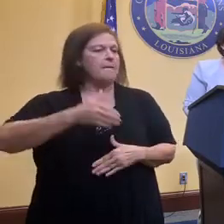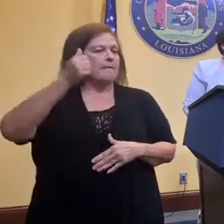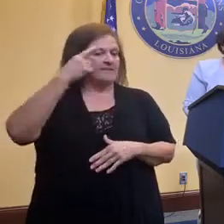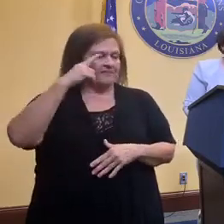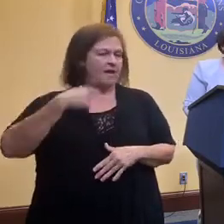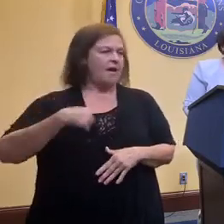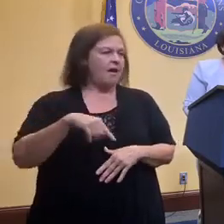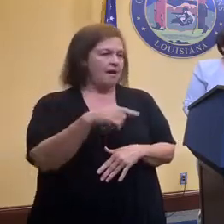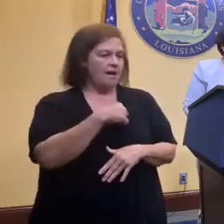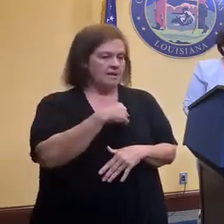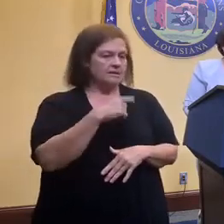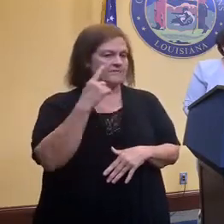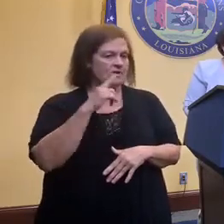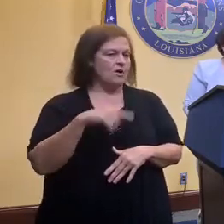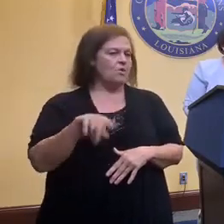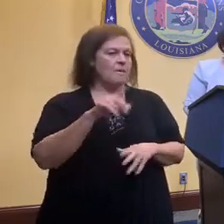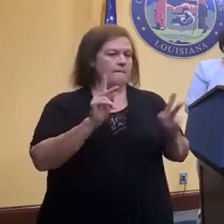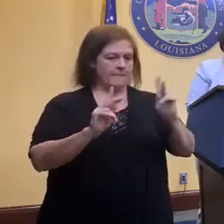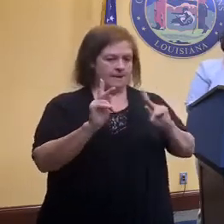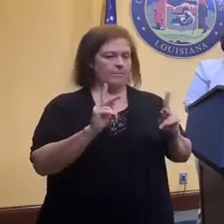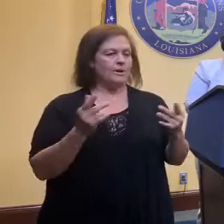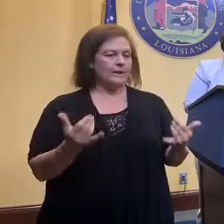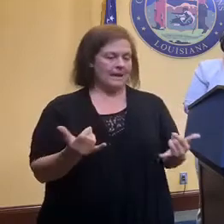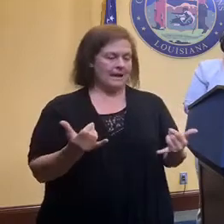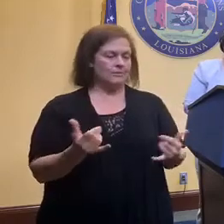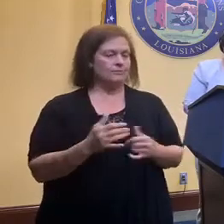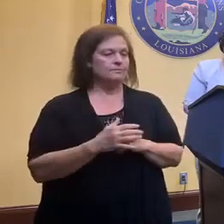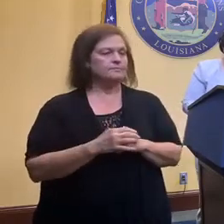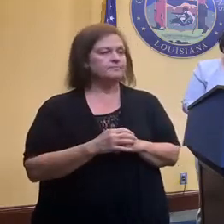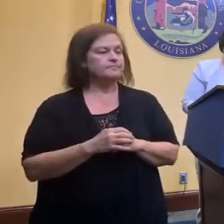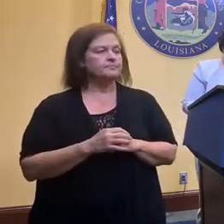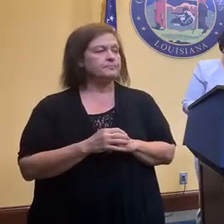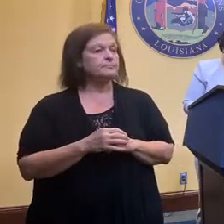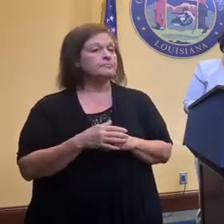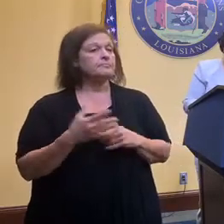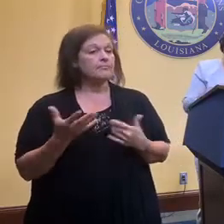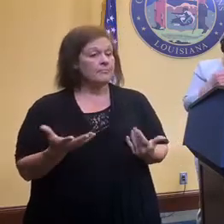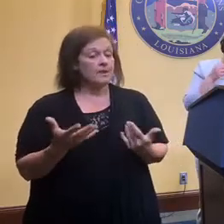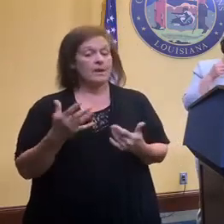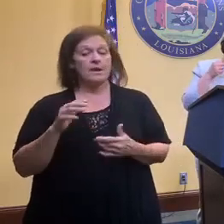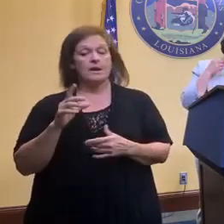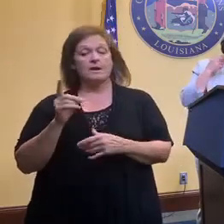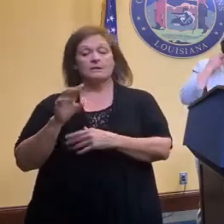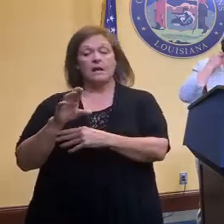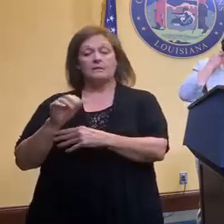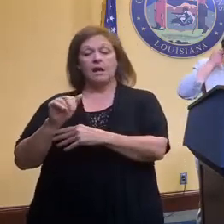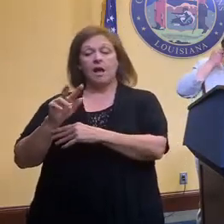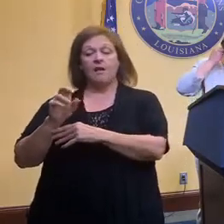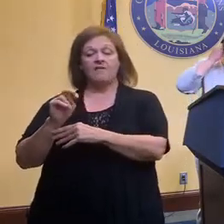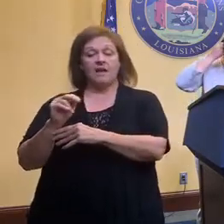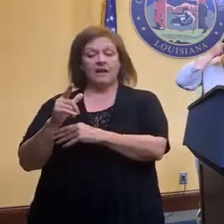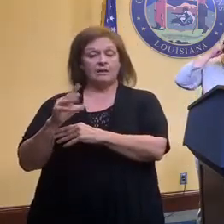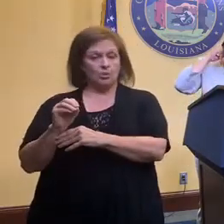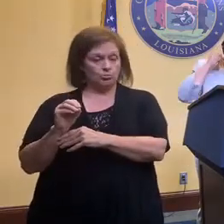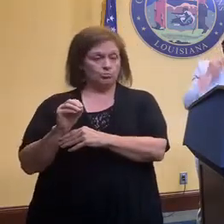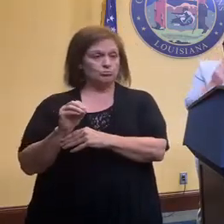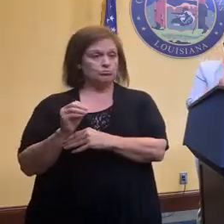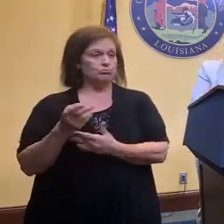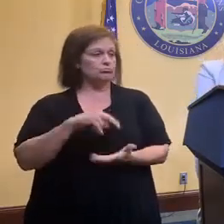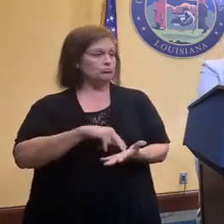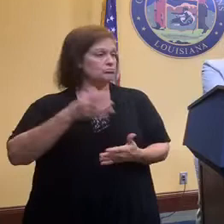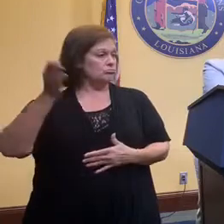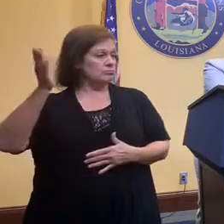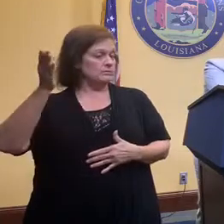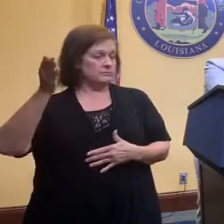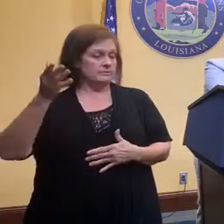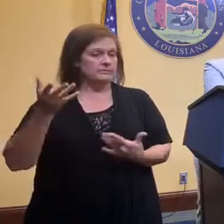us to do for our people at this particular time. So with that, Dr. Vegno, come forward. And